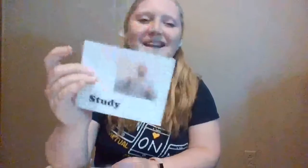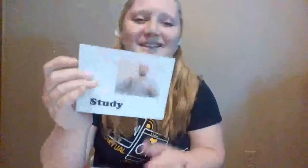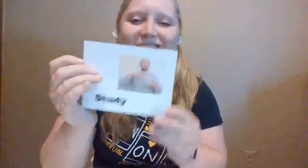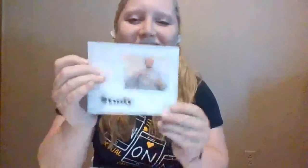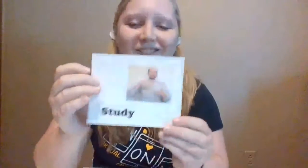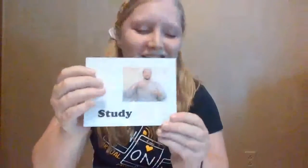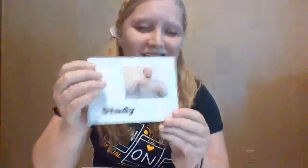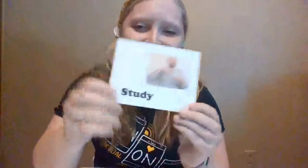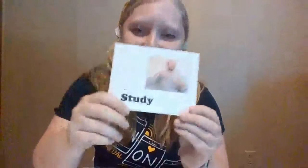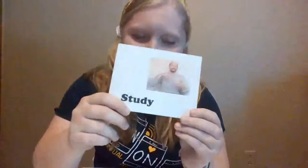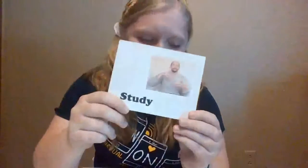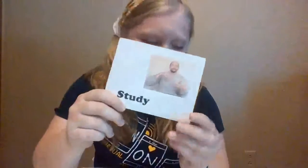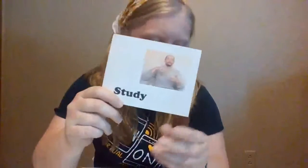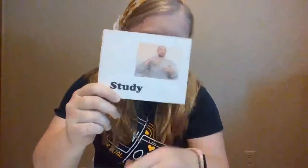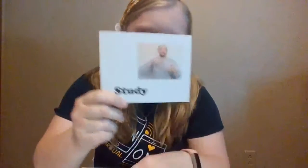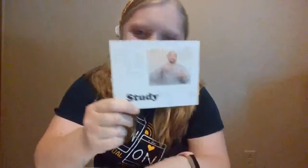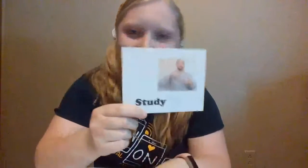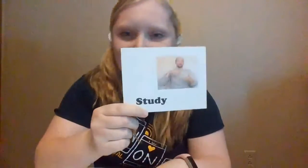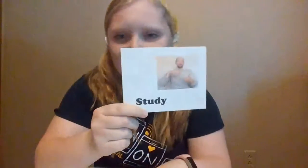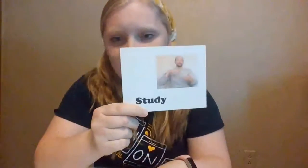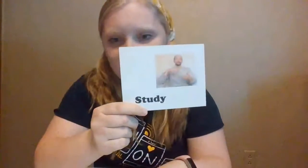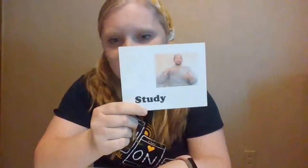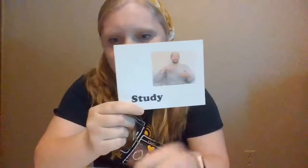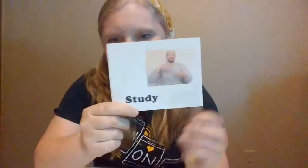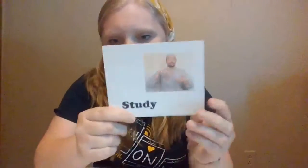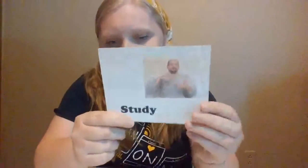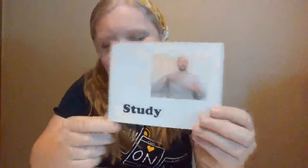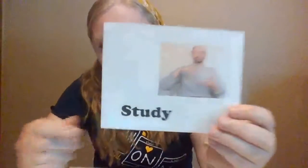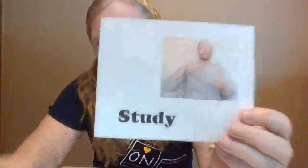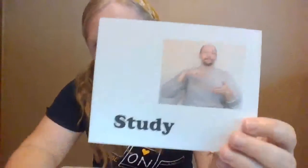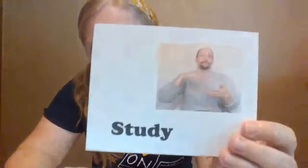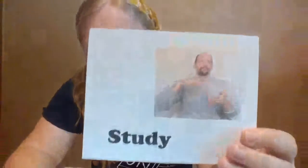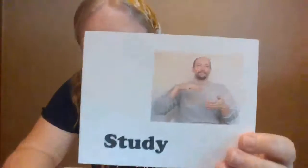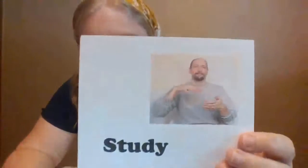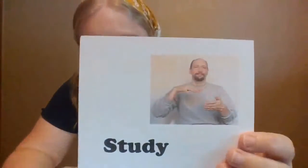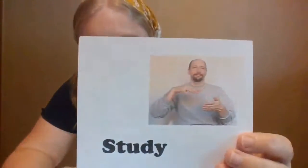Next, we have study. So study,